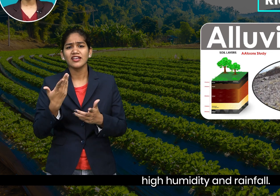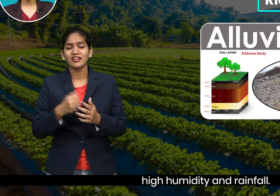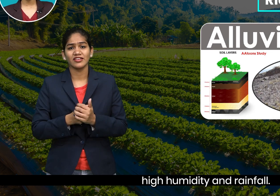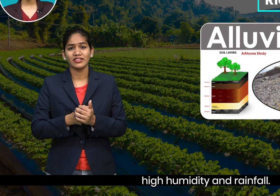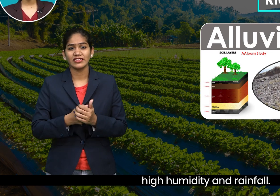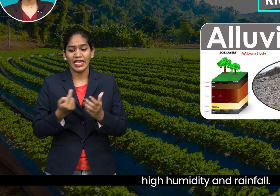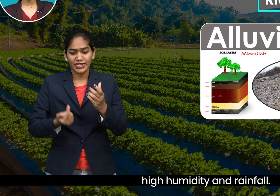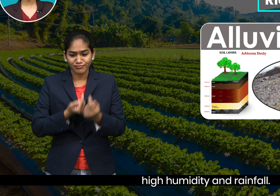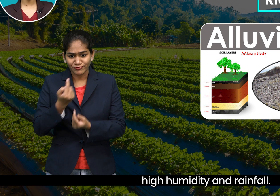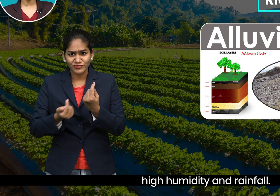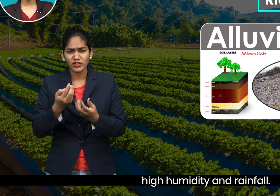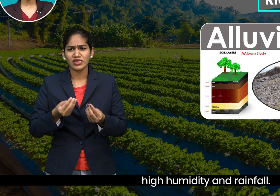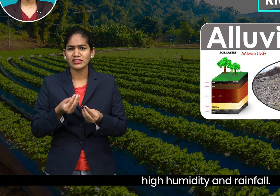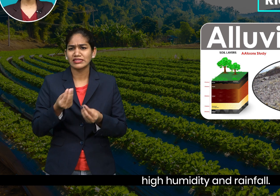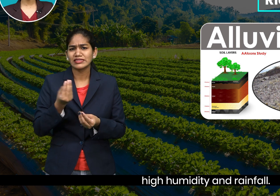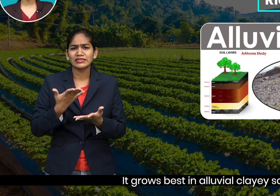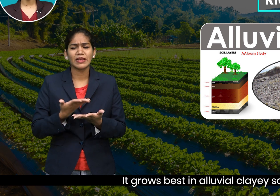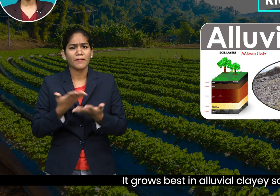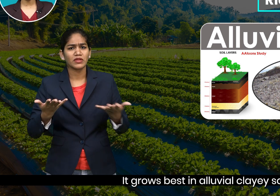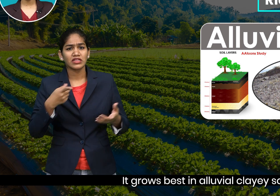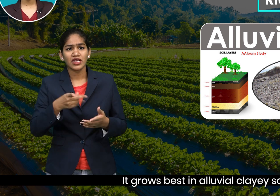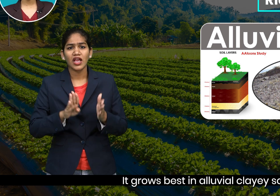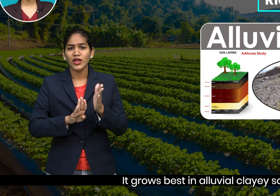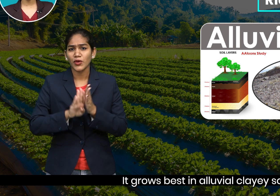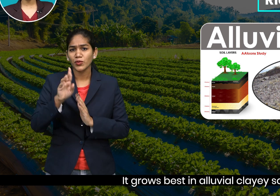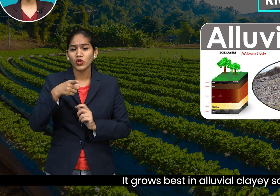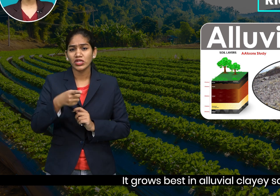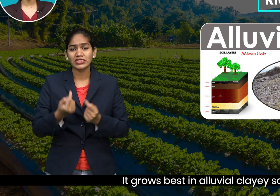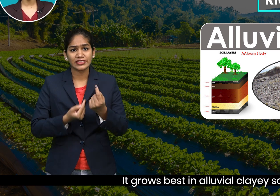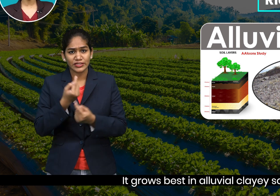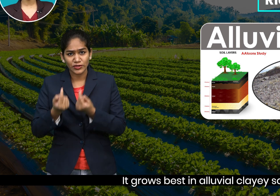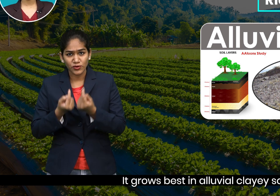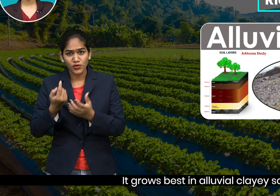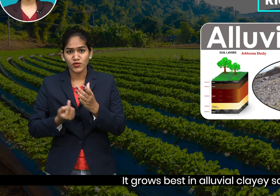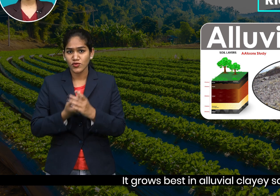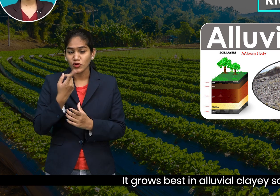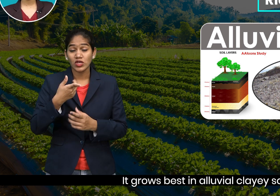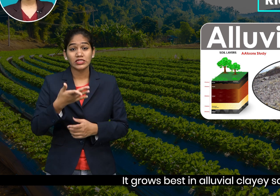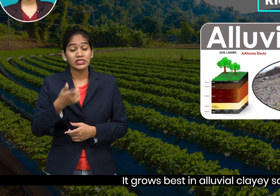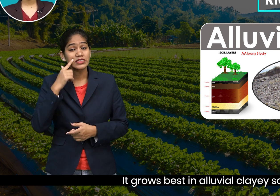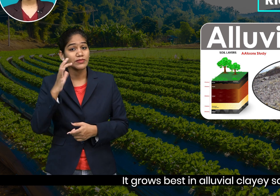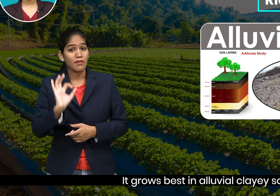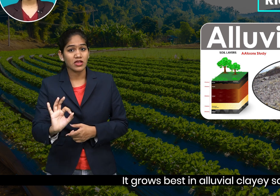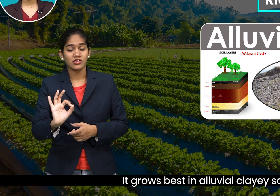It grows best in alluvial clay soil